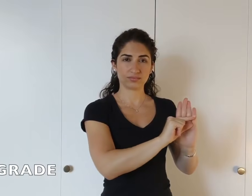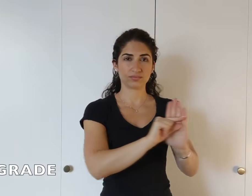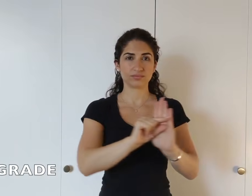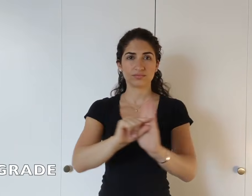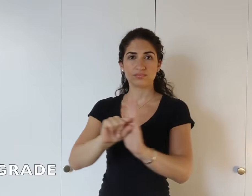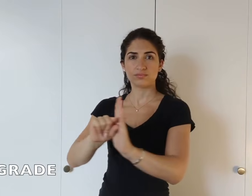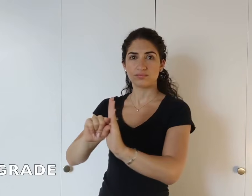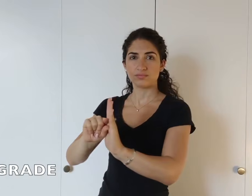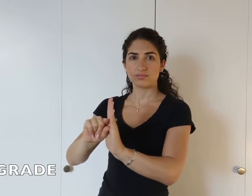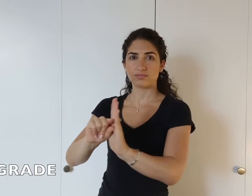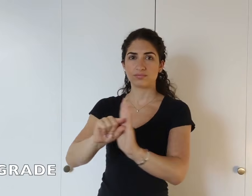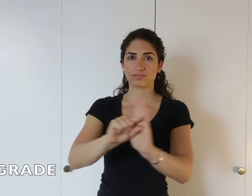palm.